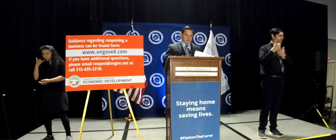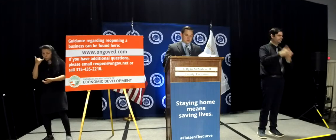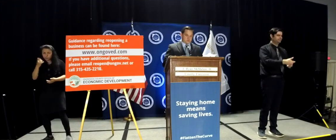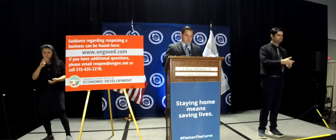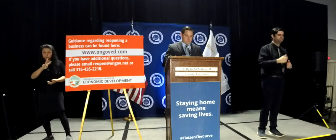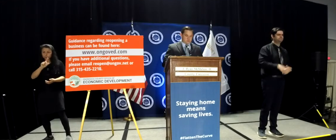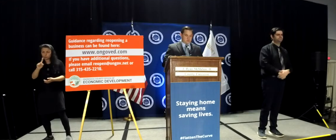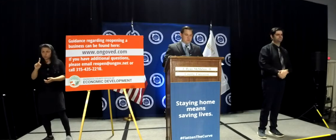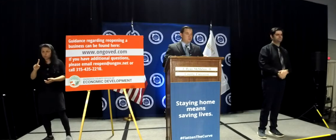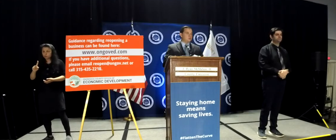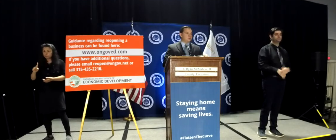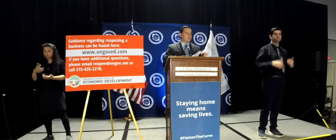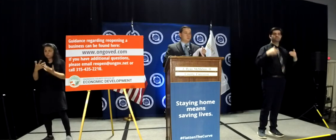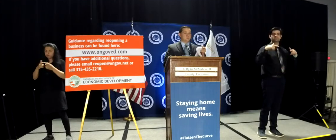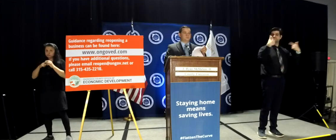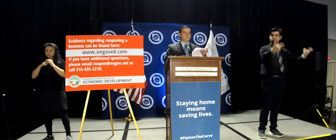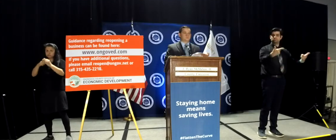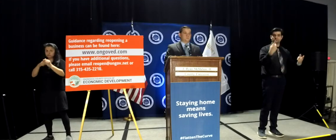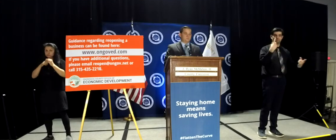Questions?